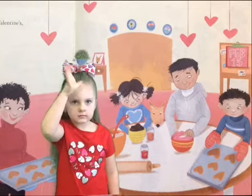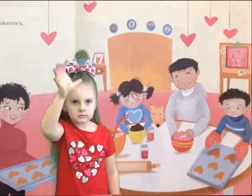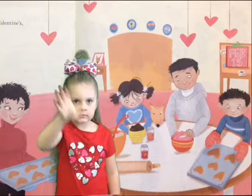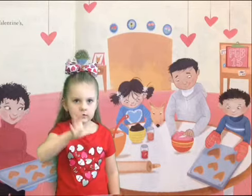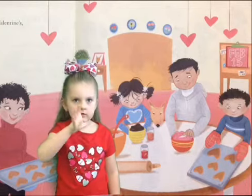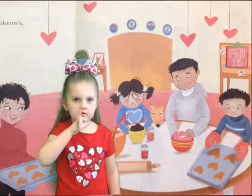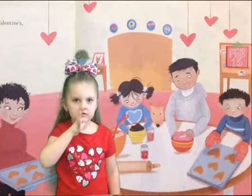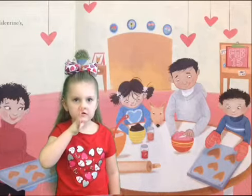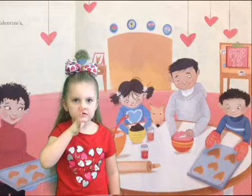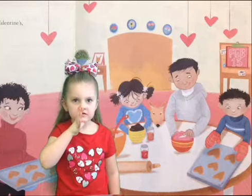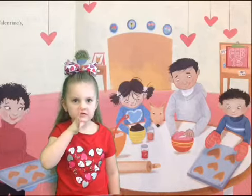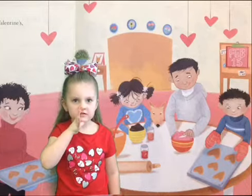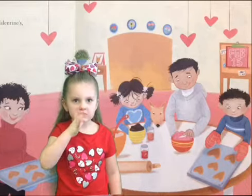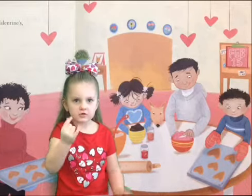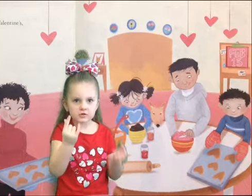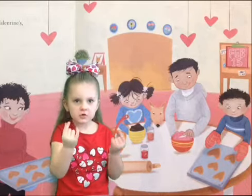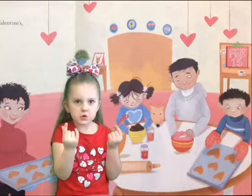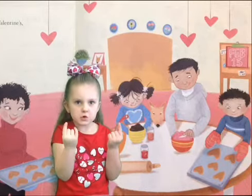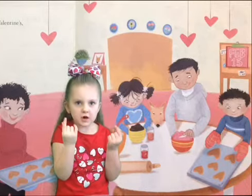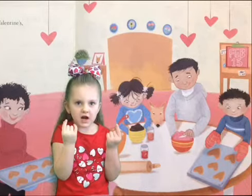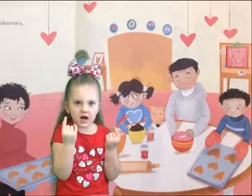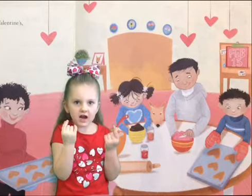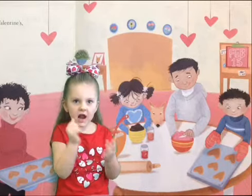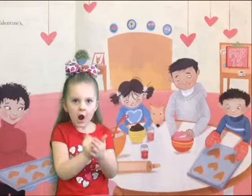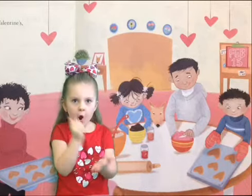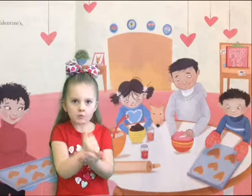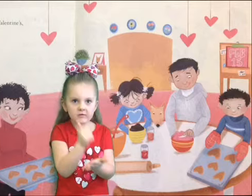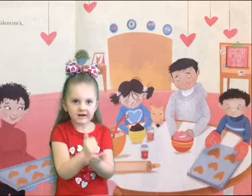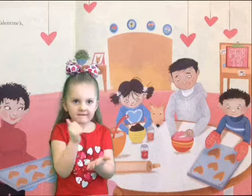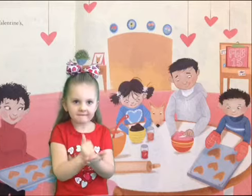parent helping.